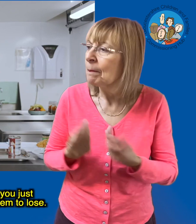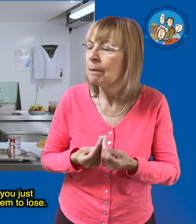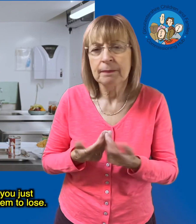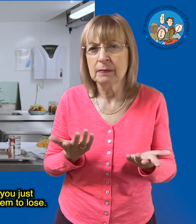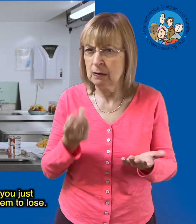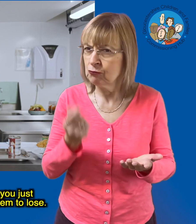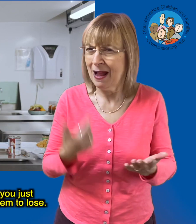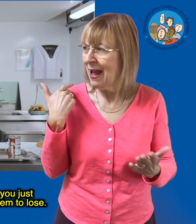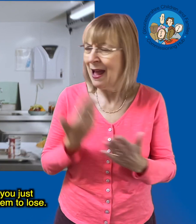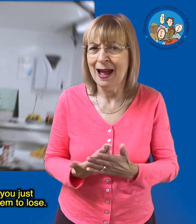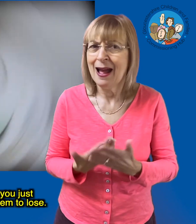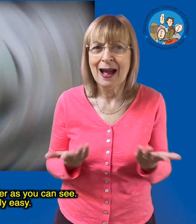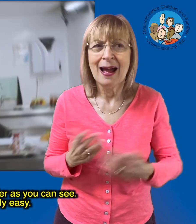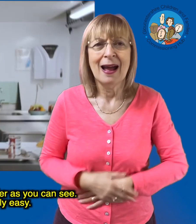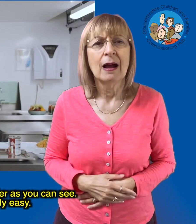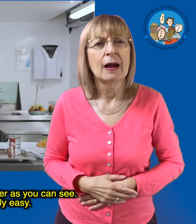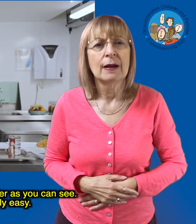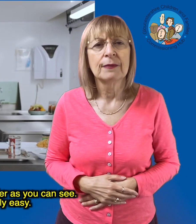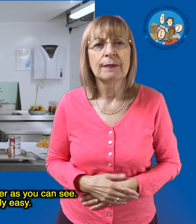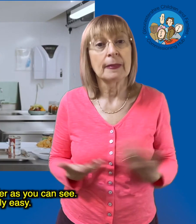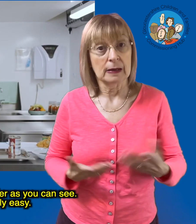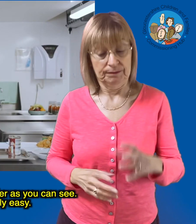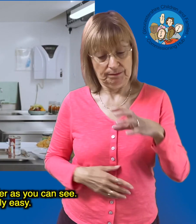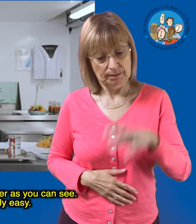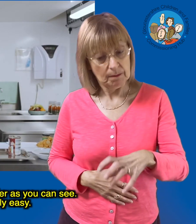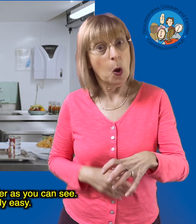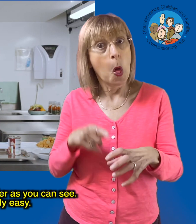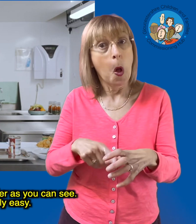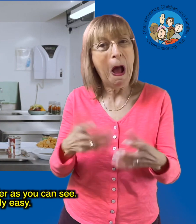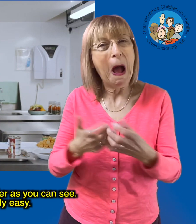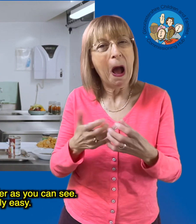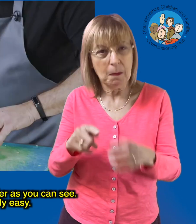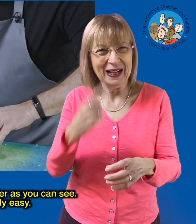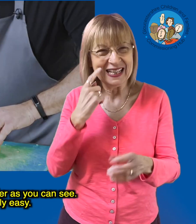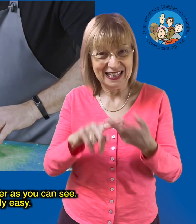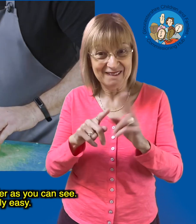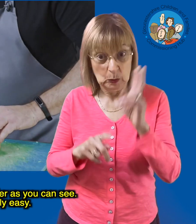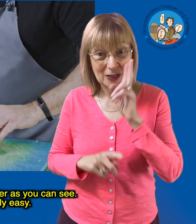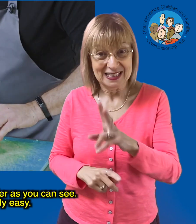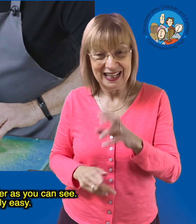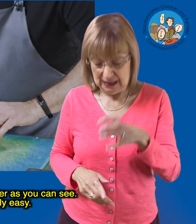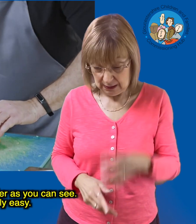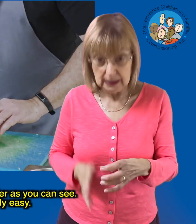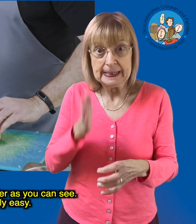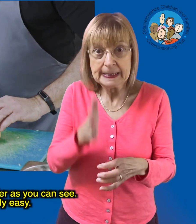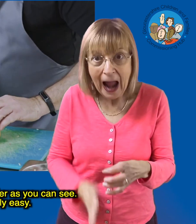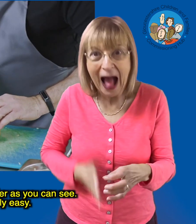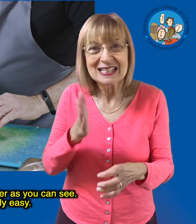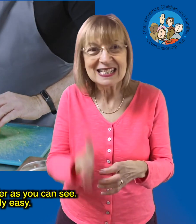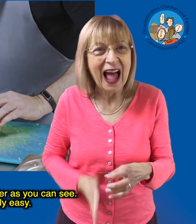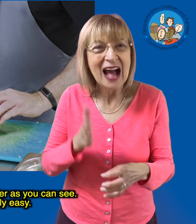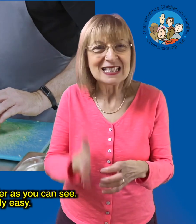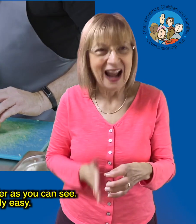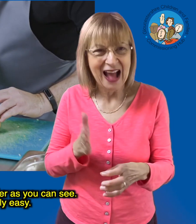family time that we seem to lose. So again, back to the claw grip. This is a bit easier, as you can